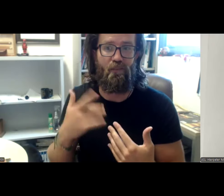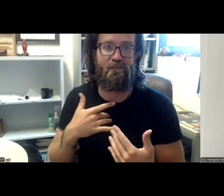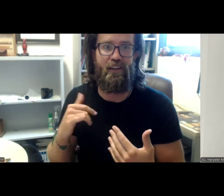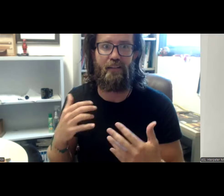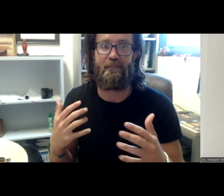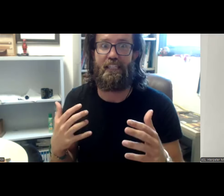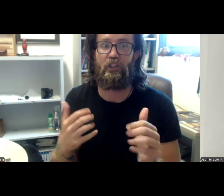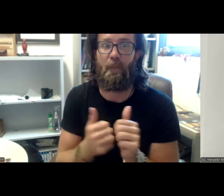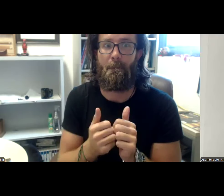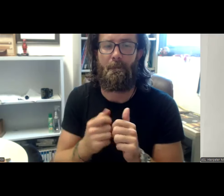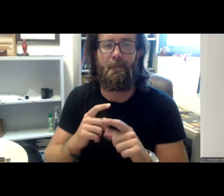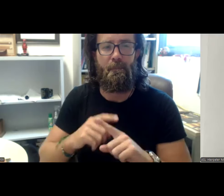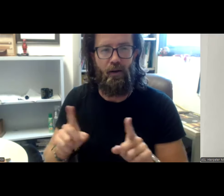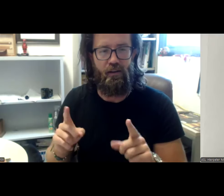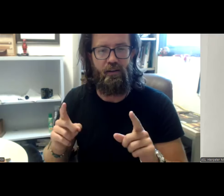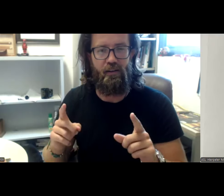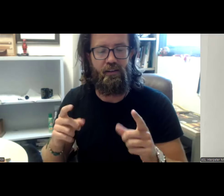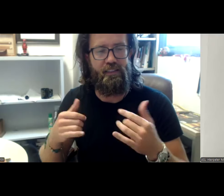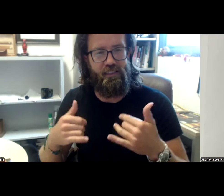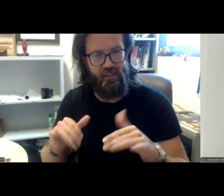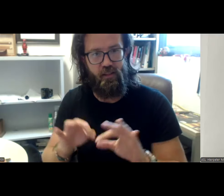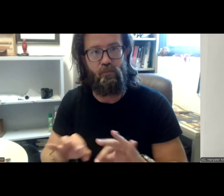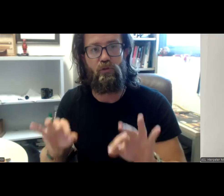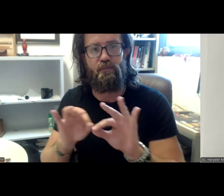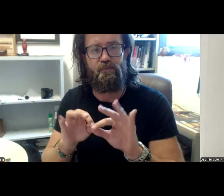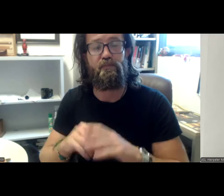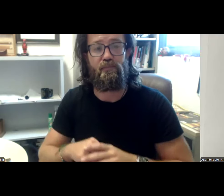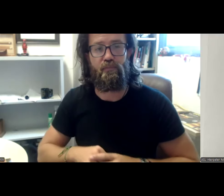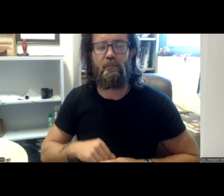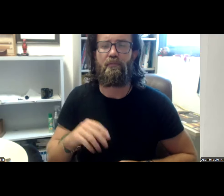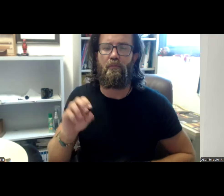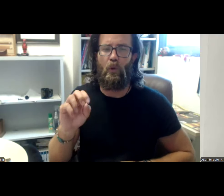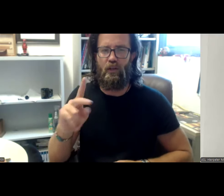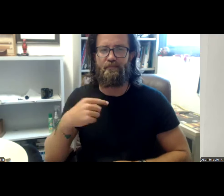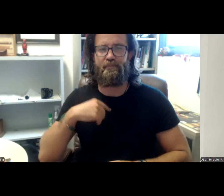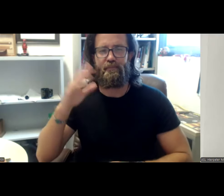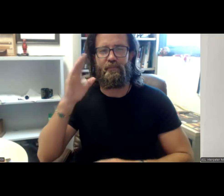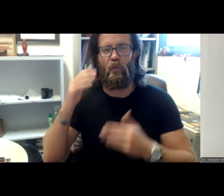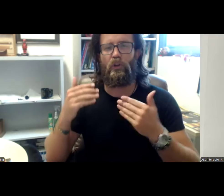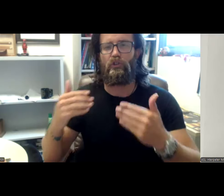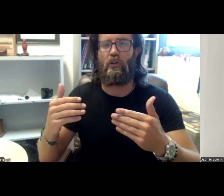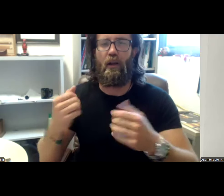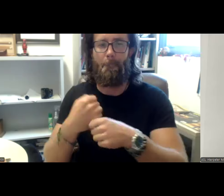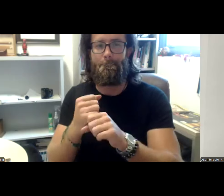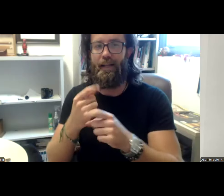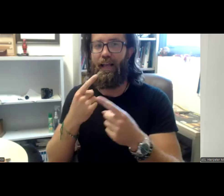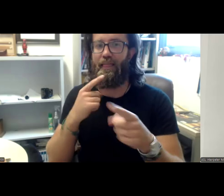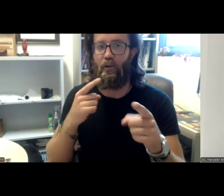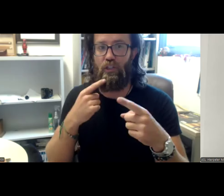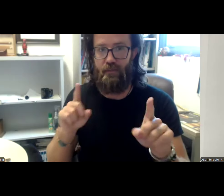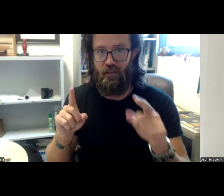Practicing signing, even though you will probably feel like you might be doing a little catch up, it's still important for you to practice.